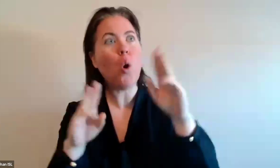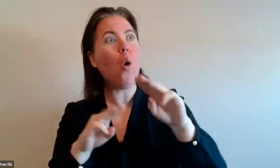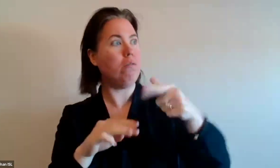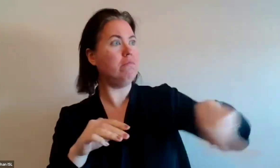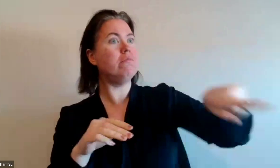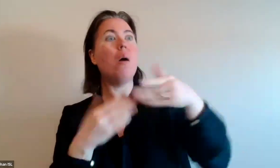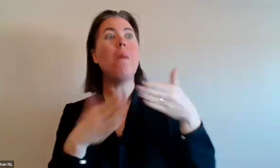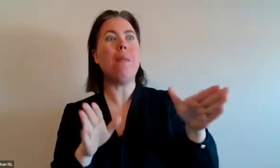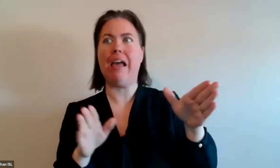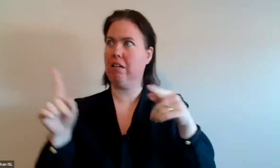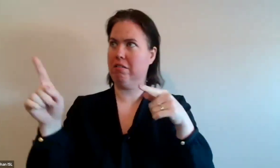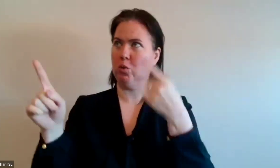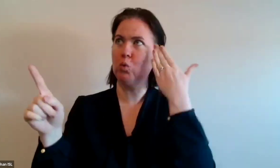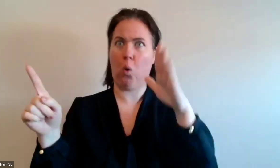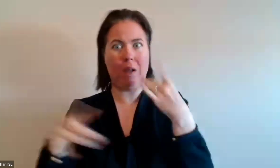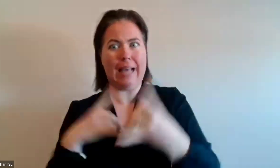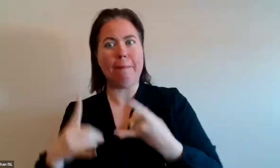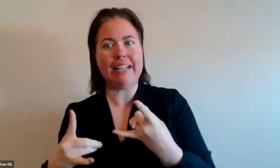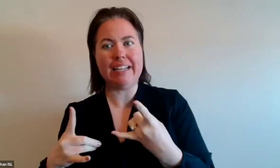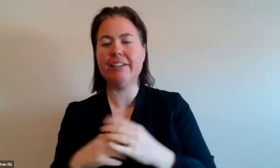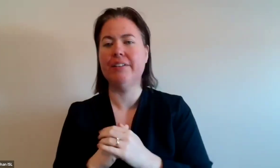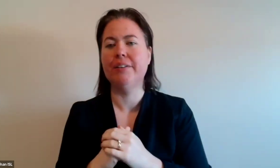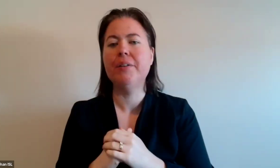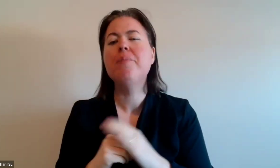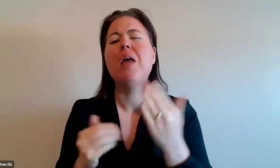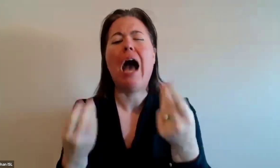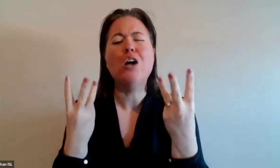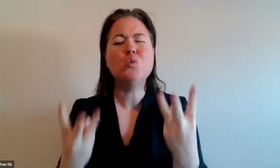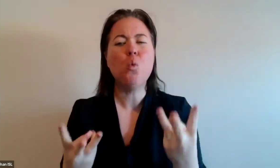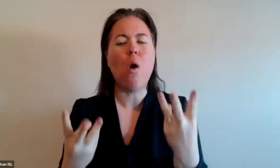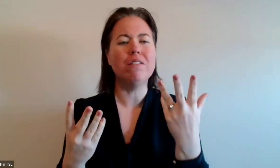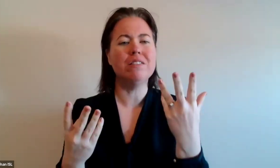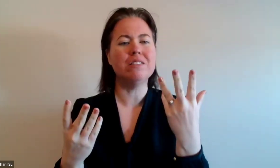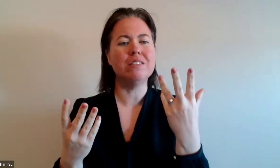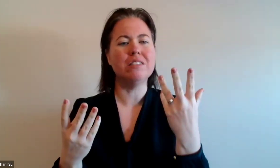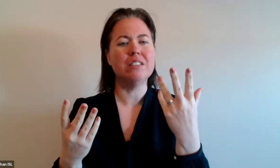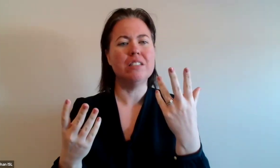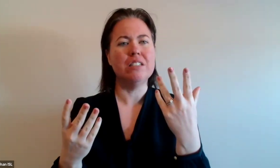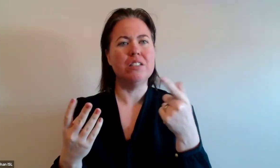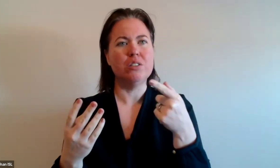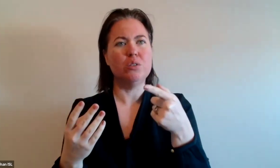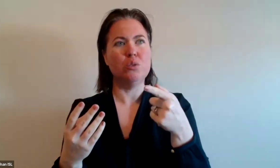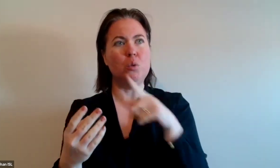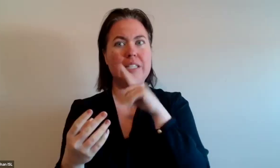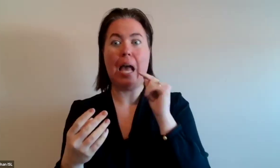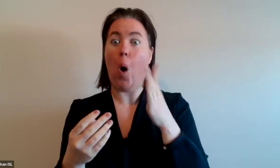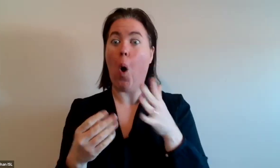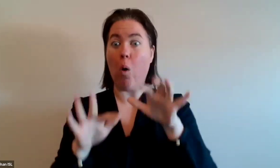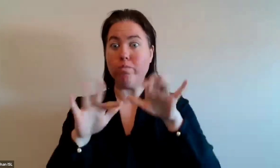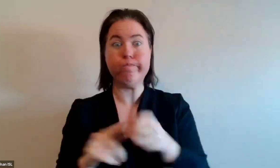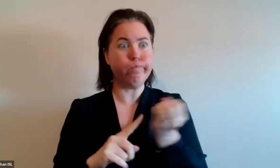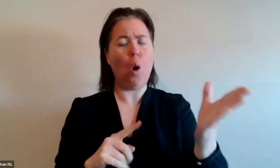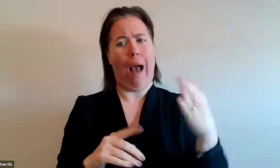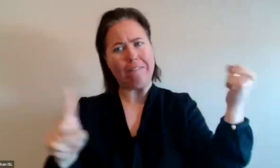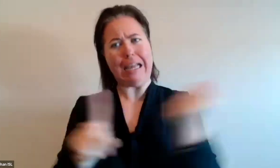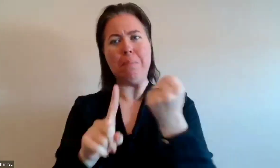Ireland. So I don't want to maybe overestimate the impact that writing a submission to the list of issues might have, but